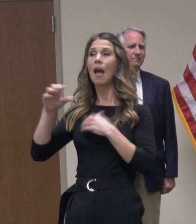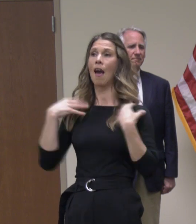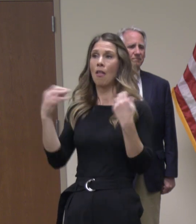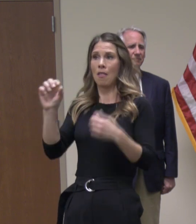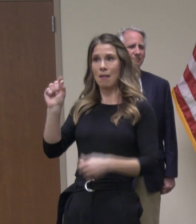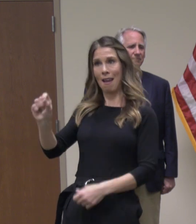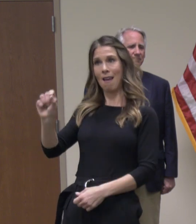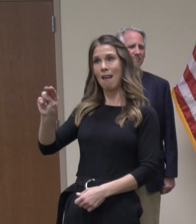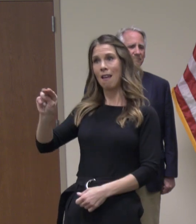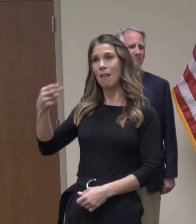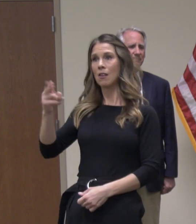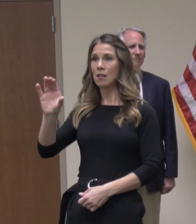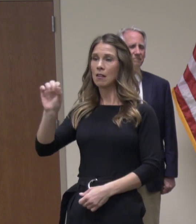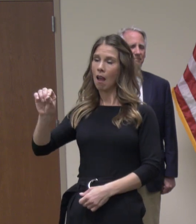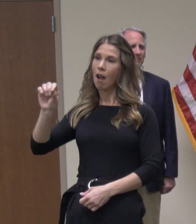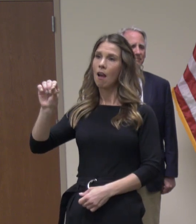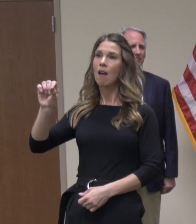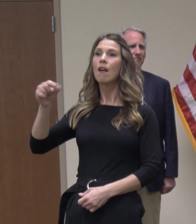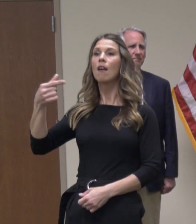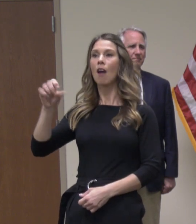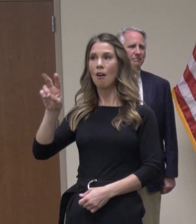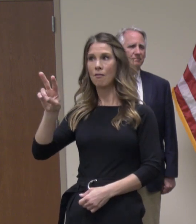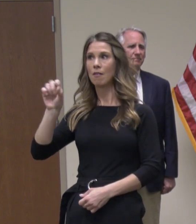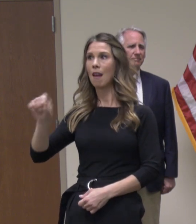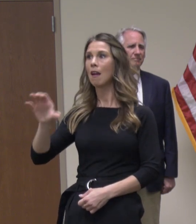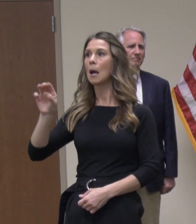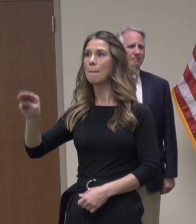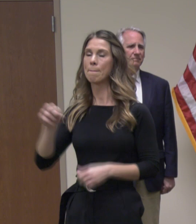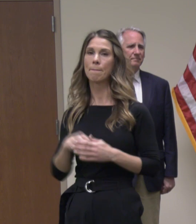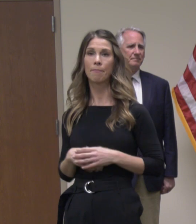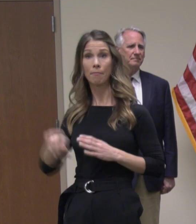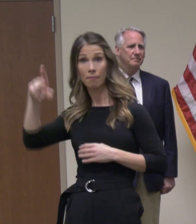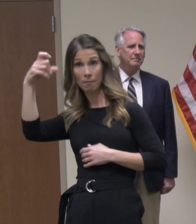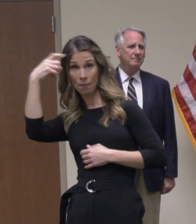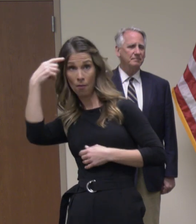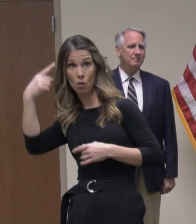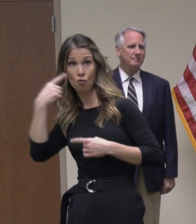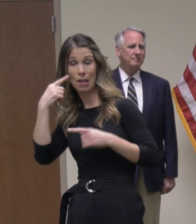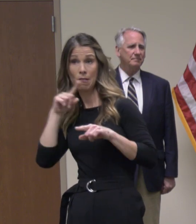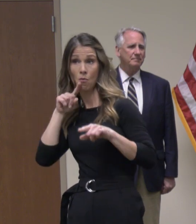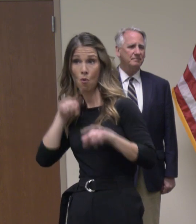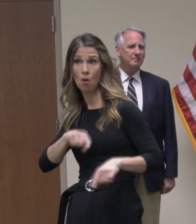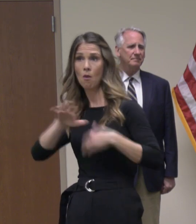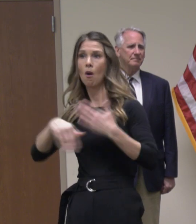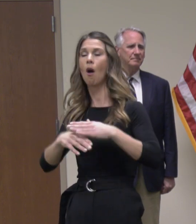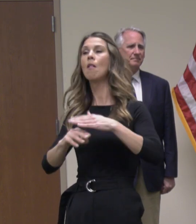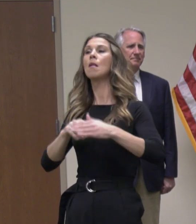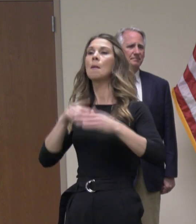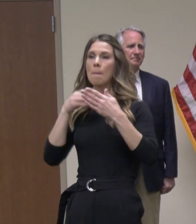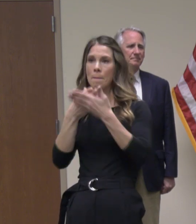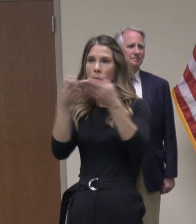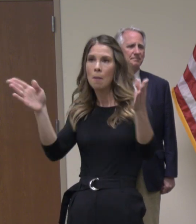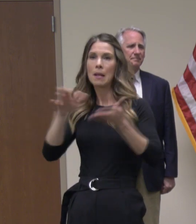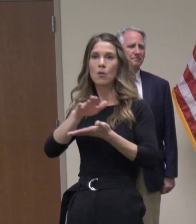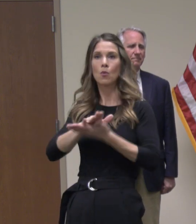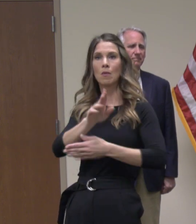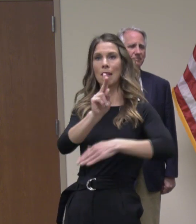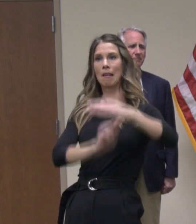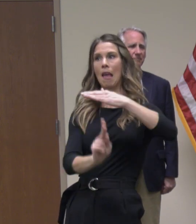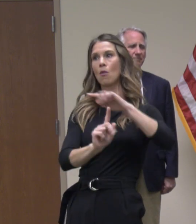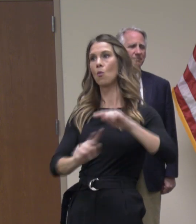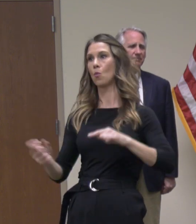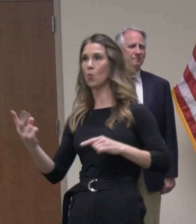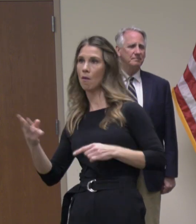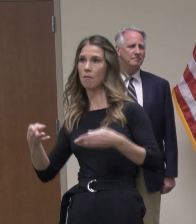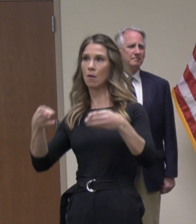health.nhcgov.com. As you all know, the government has ordered all K-12 schools to be closed for at least the next 2 weeks. He has